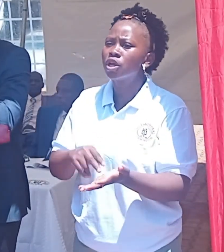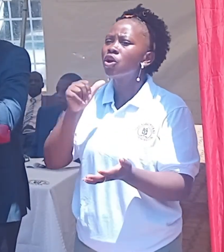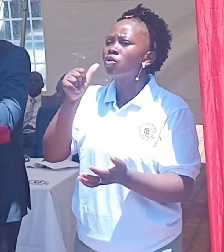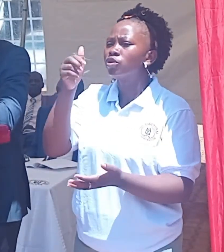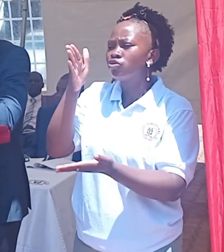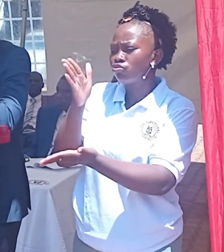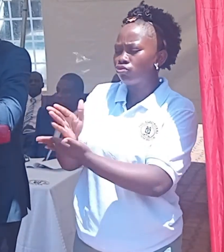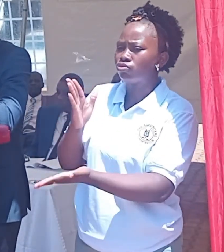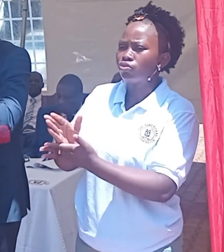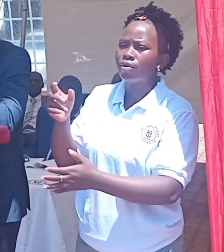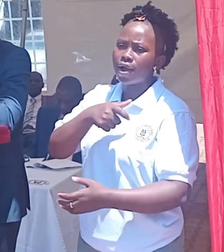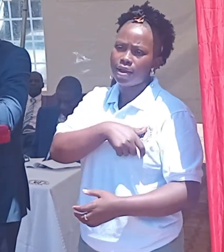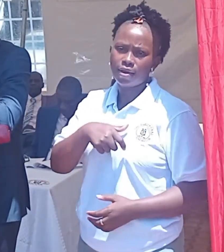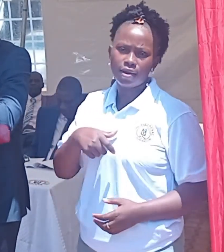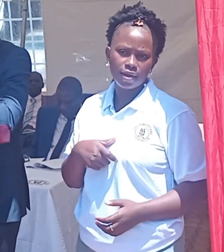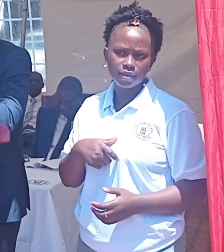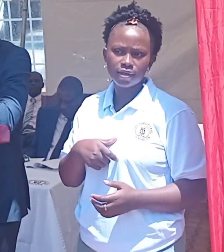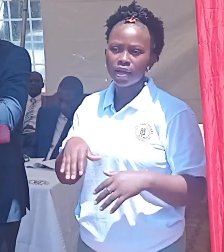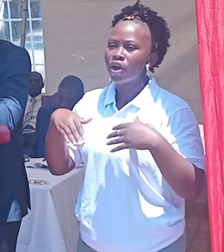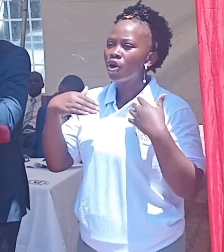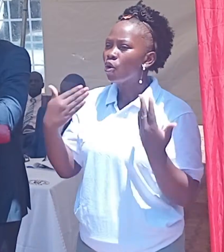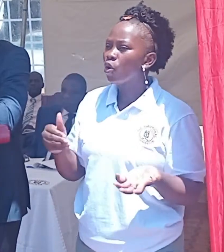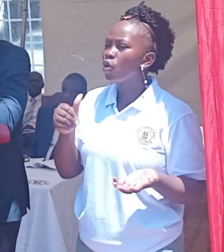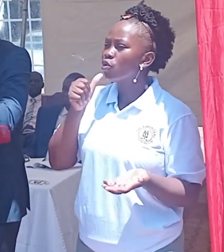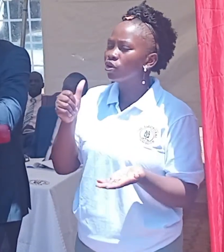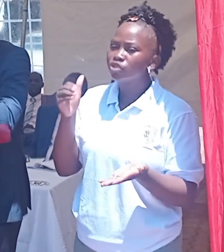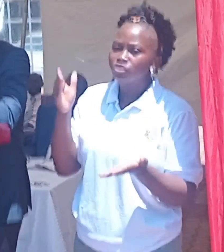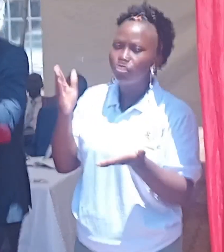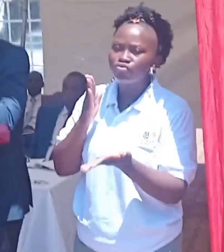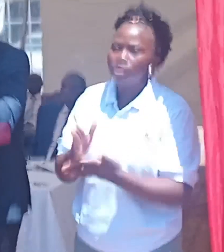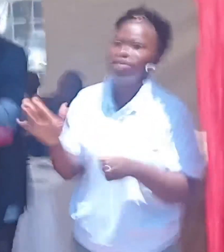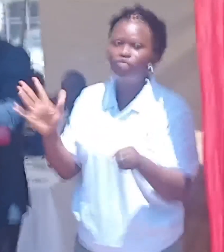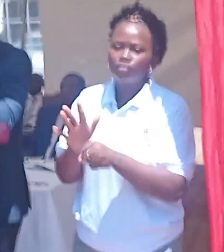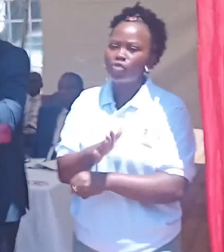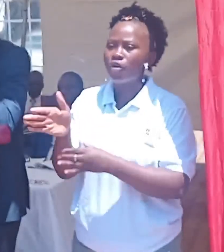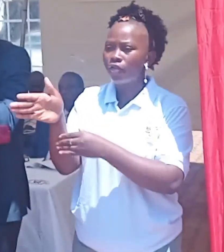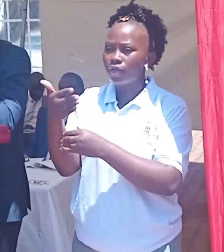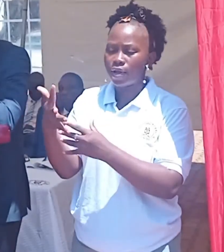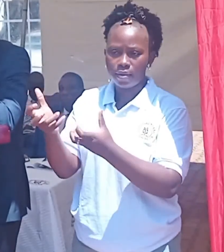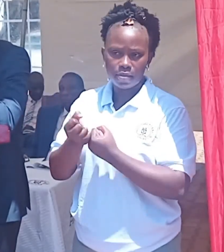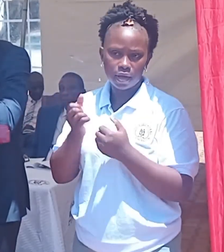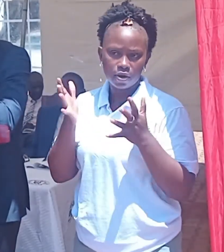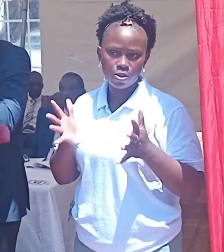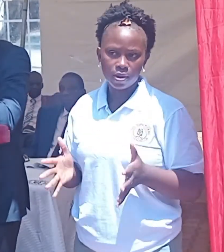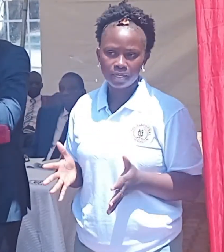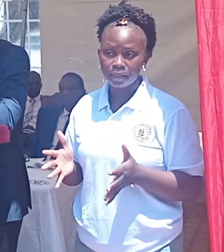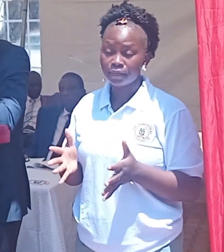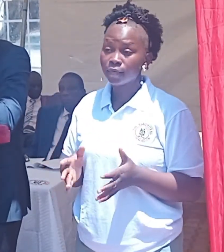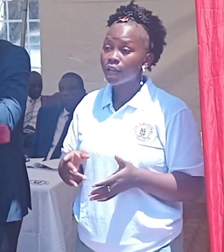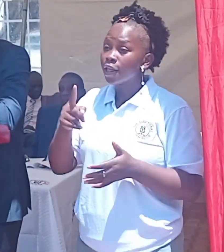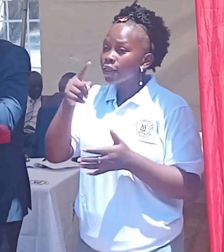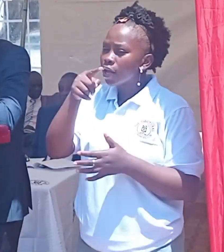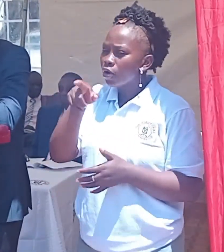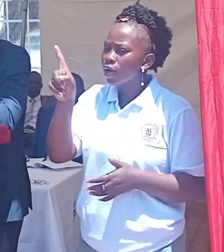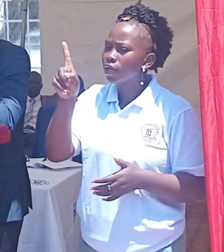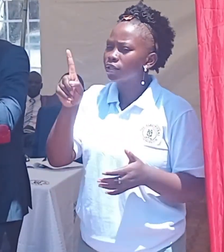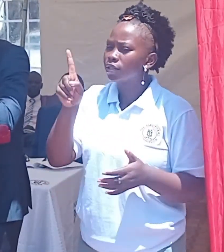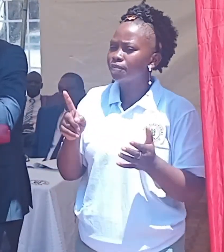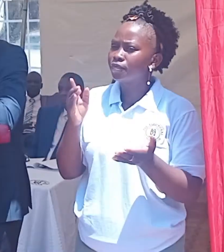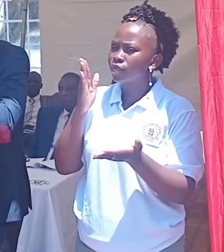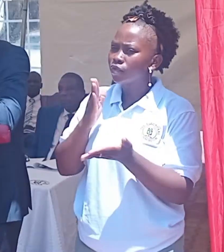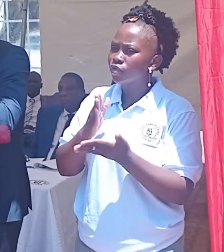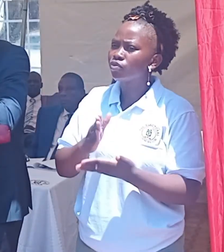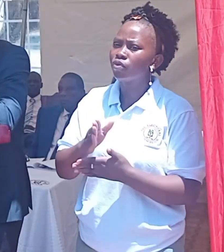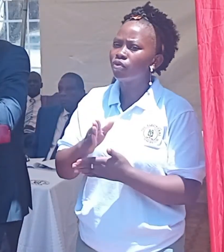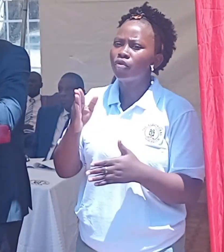the rightful candidate or not the rightful flag bearer. The correct flag bearer is